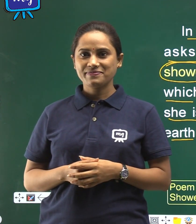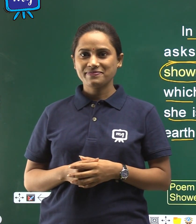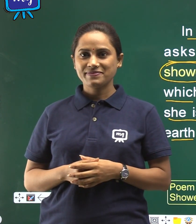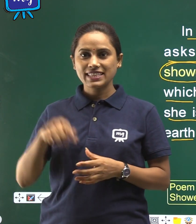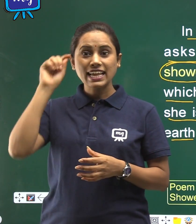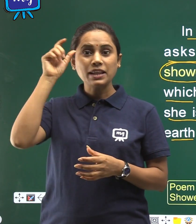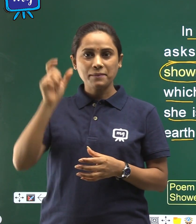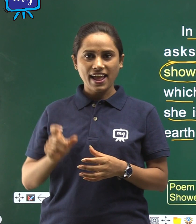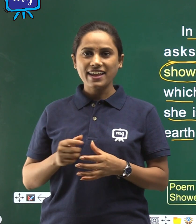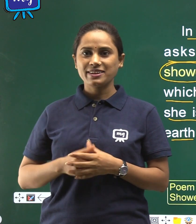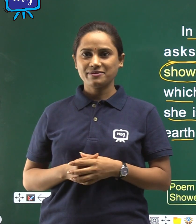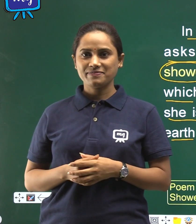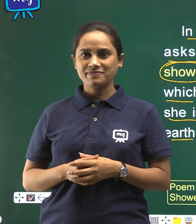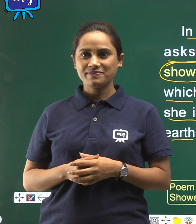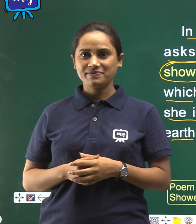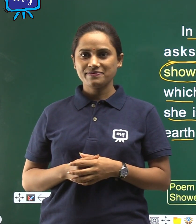reply,